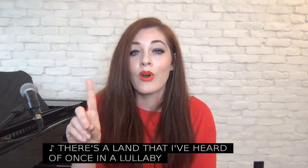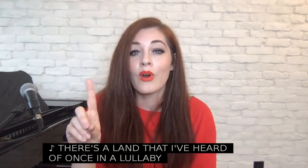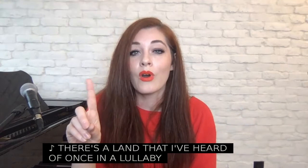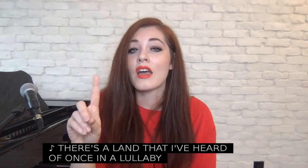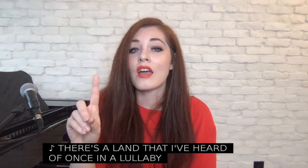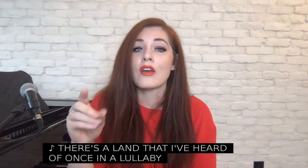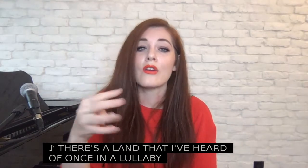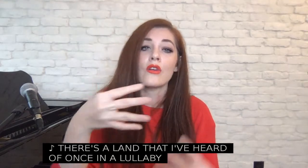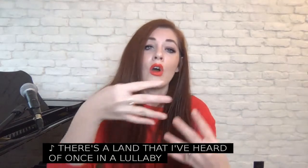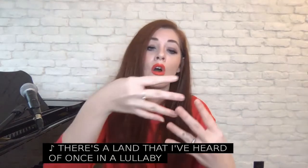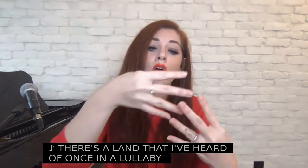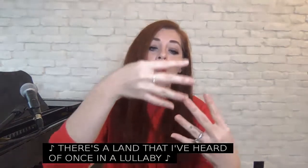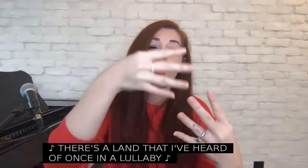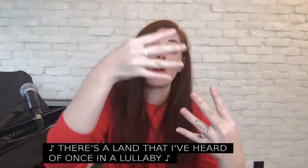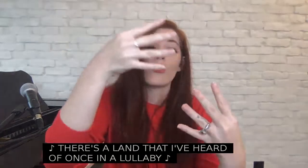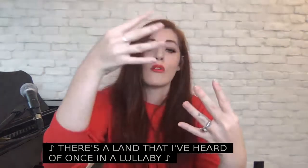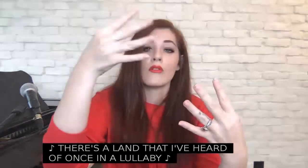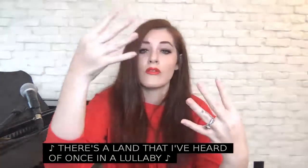Somewhere